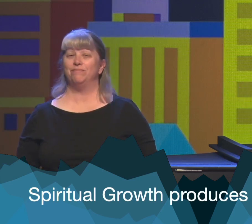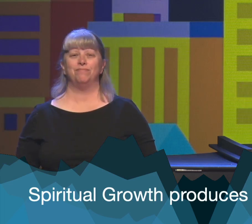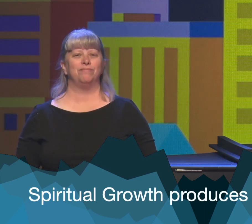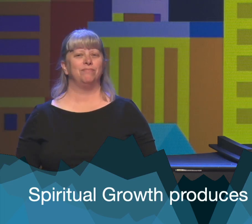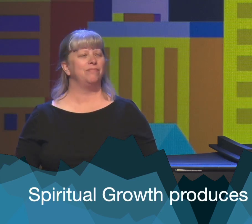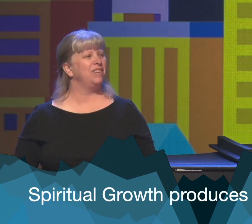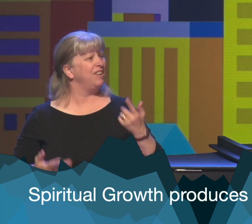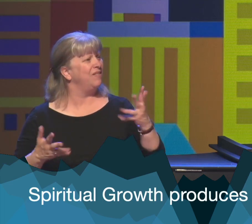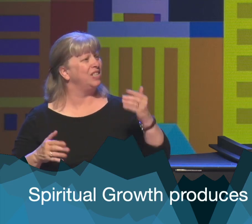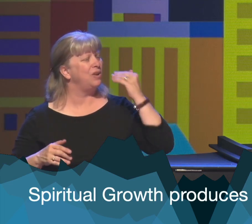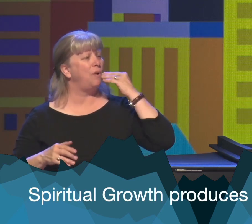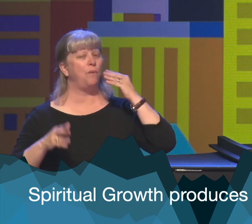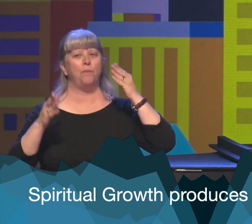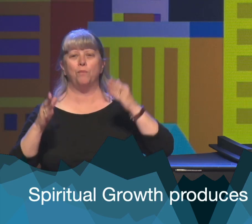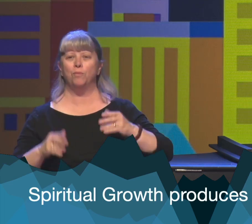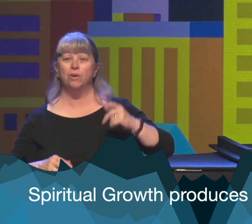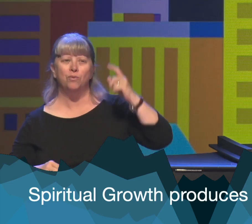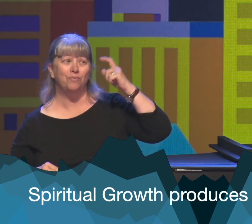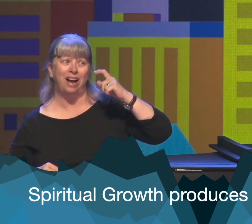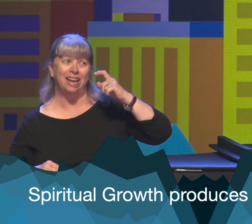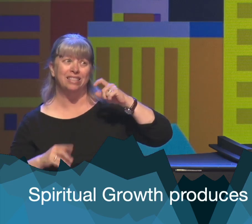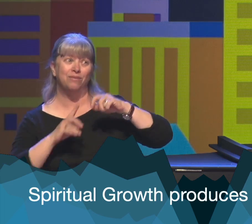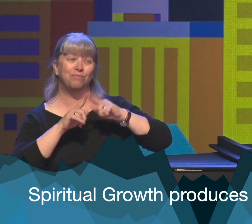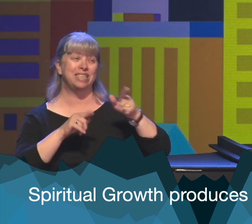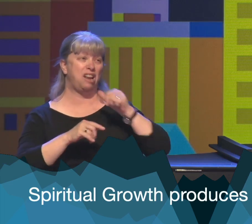How many of y'all know that person who's wise but not humble?